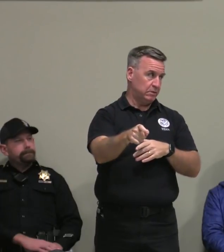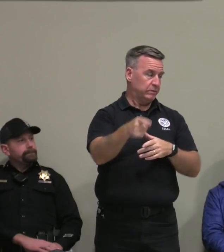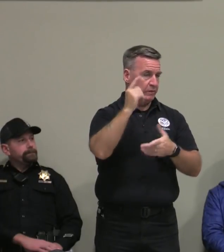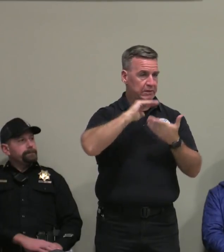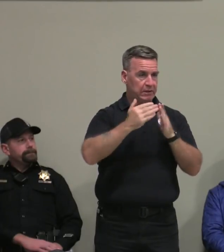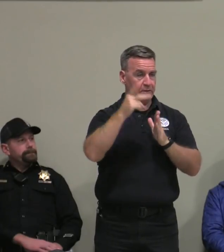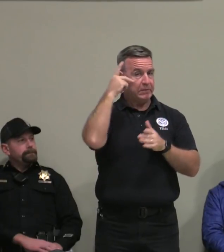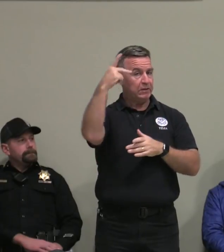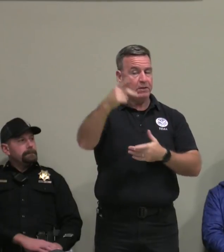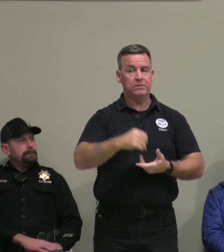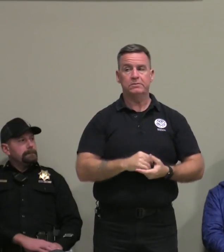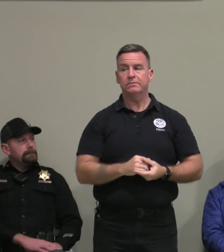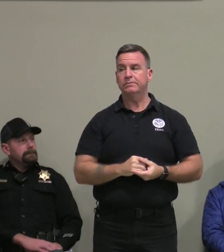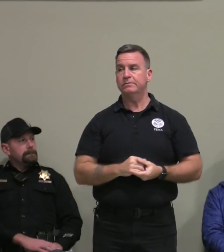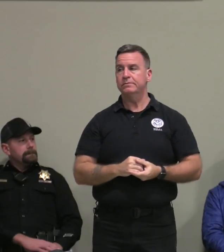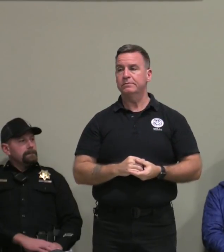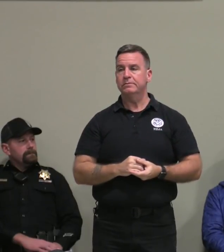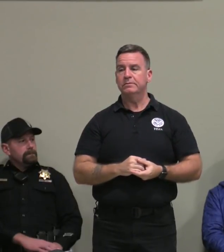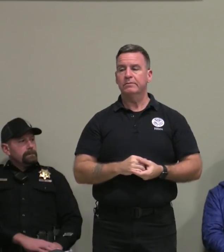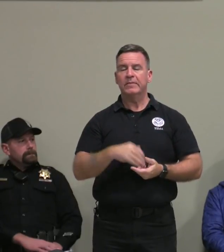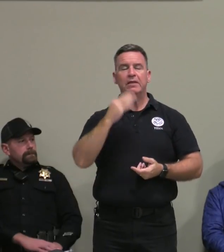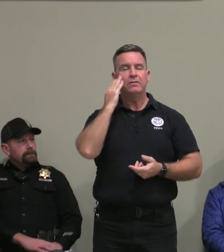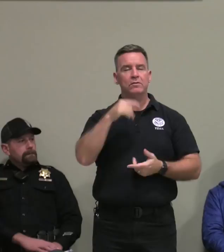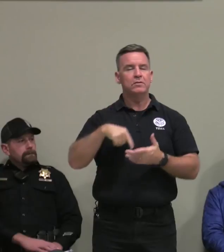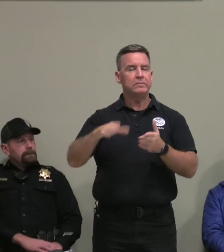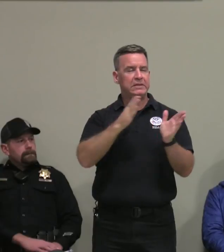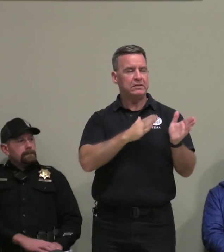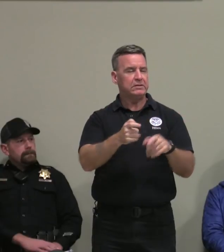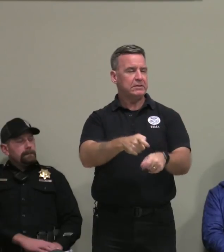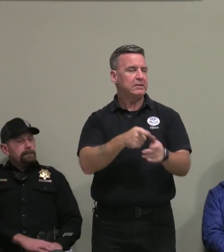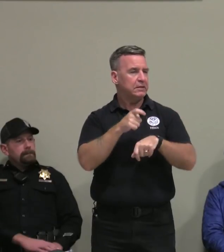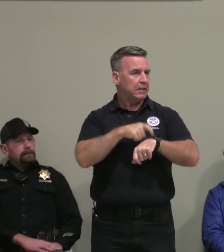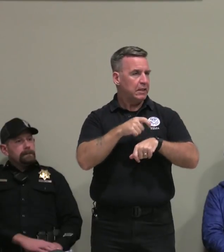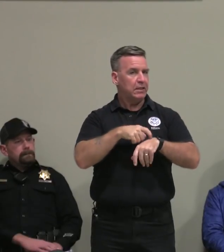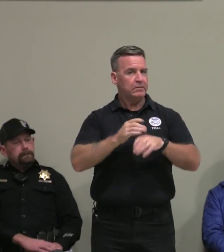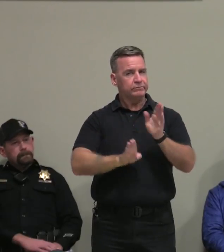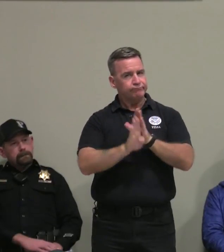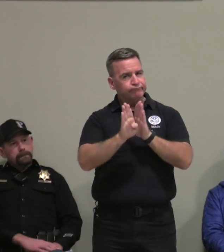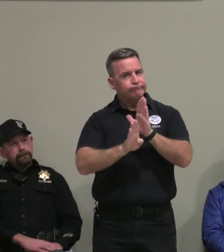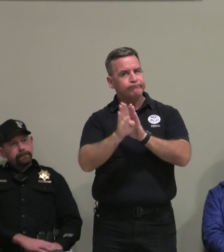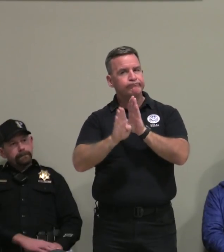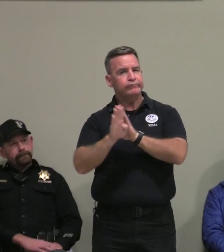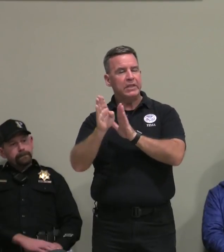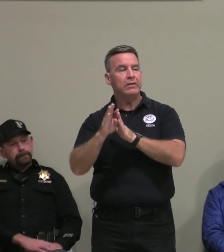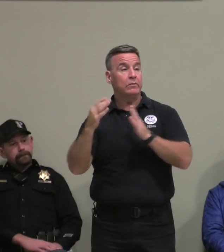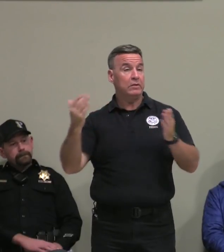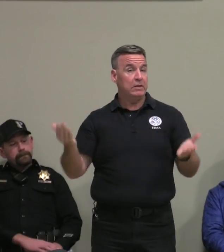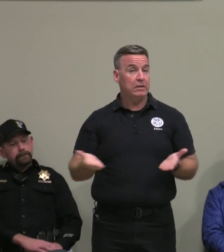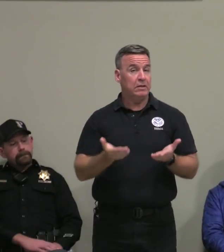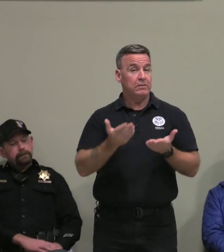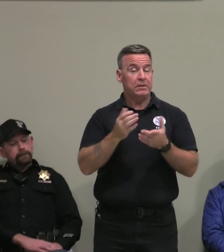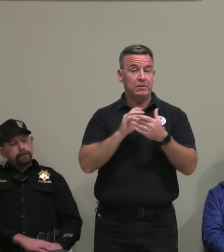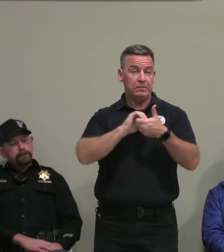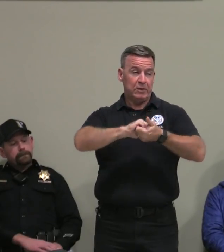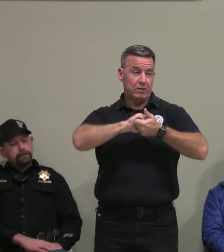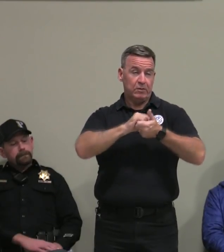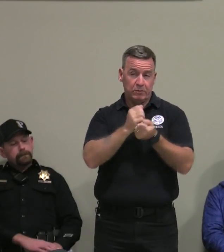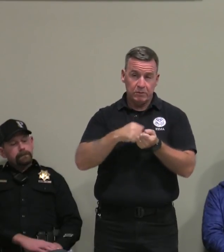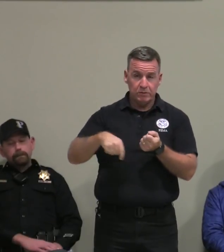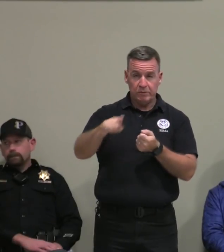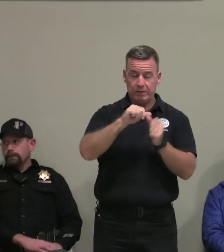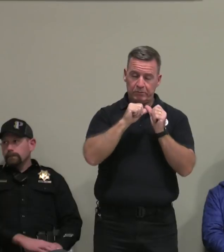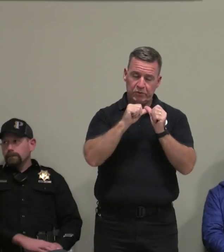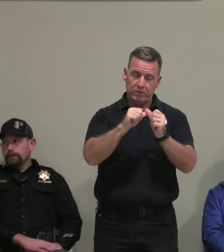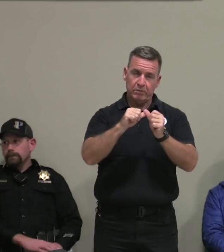of the Town of Paradise. We know that those plans will take time to develop, and we are here to be your partner on what that